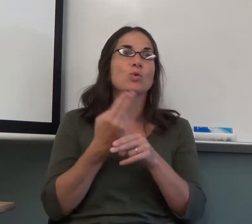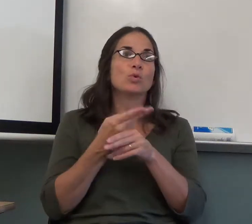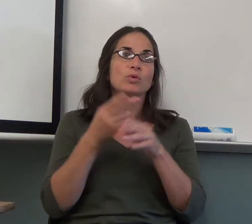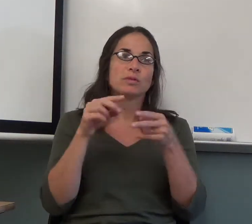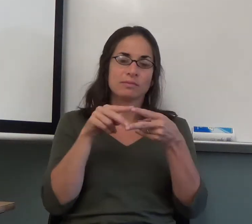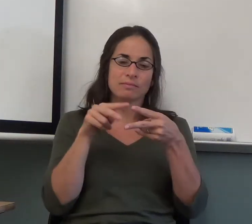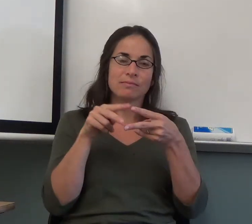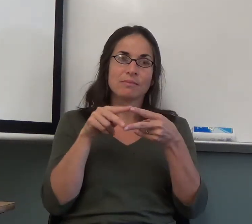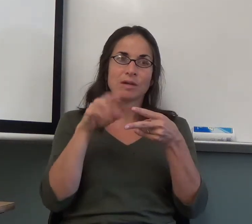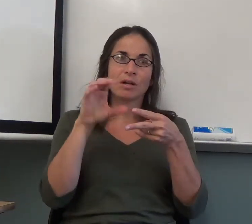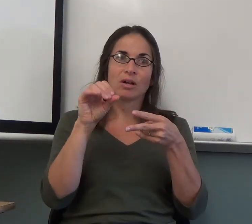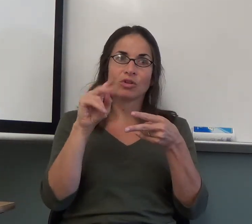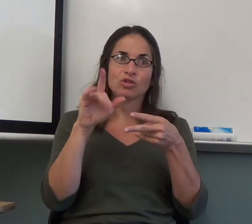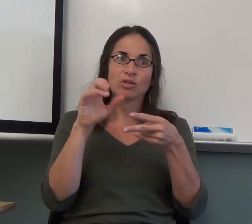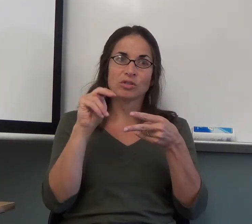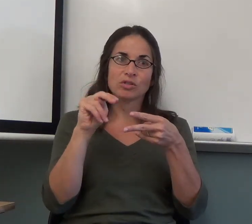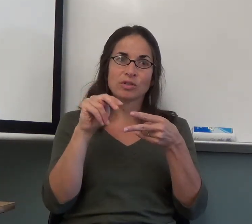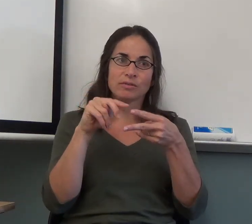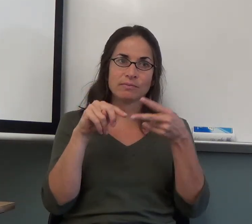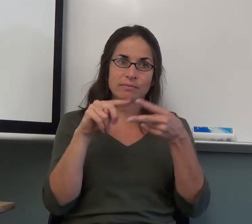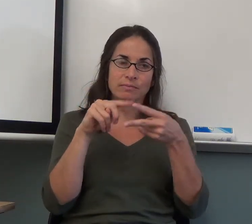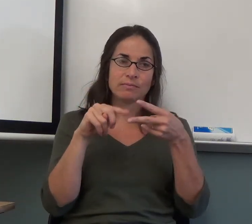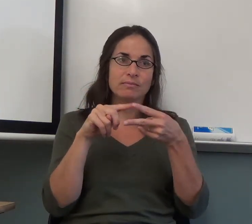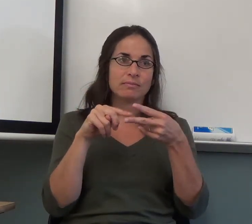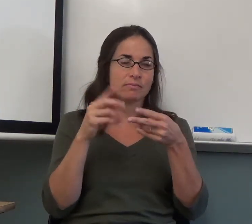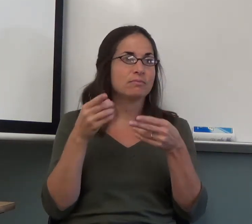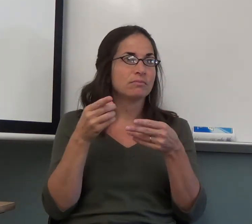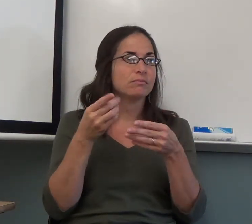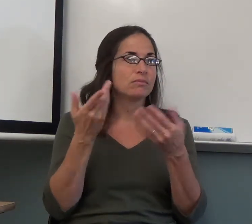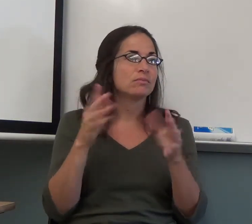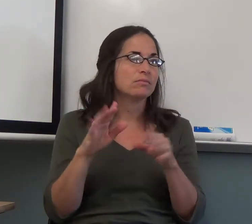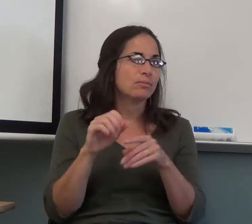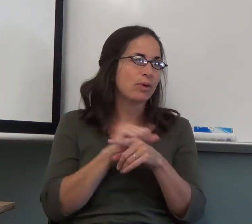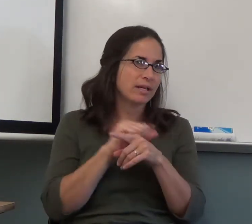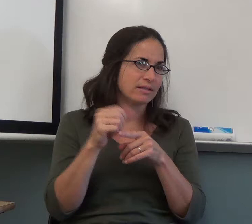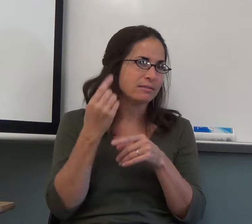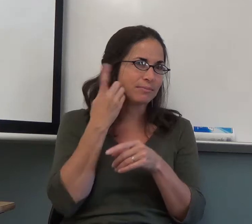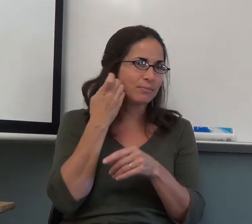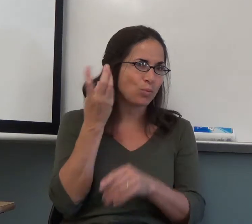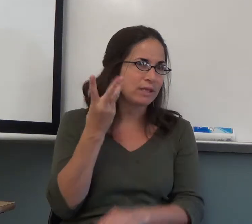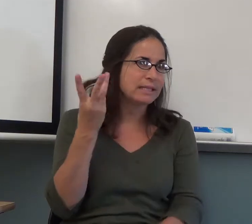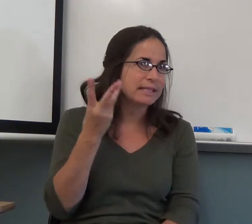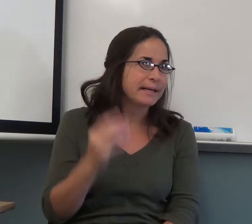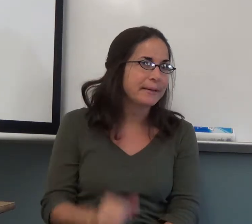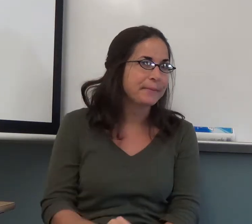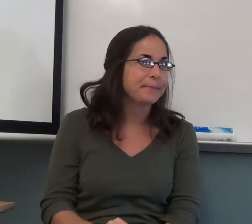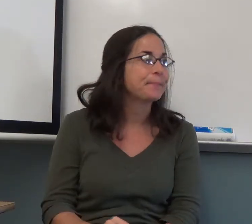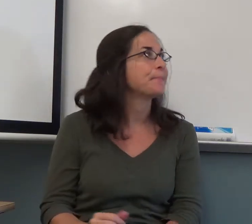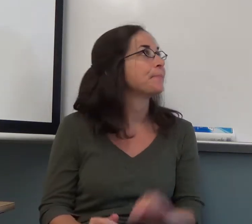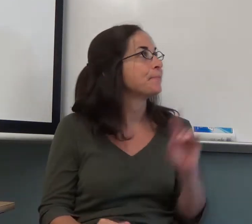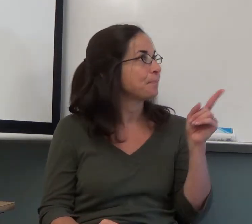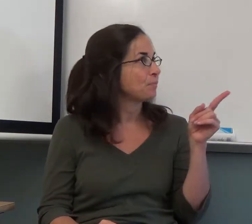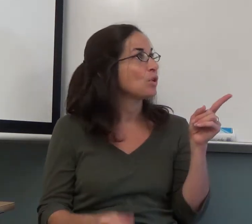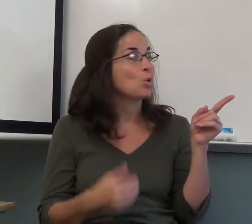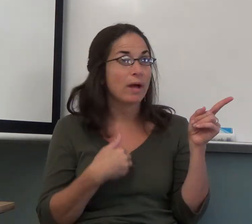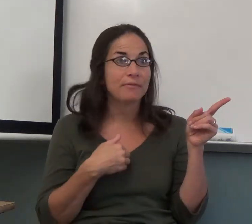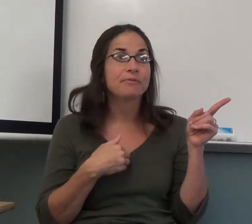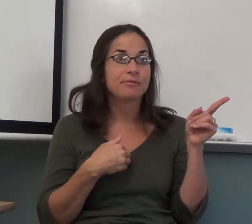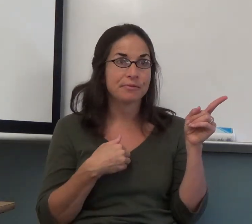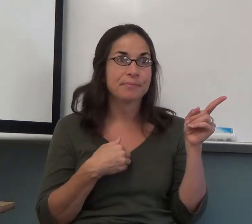All right? So that's what we did on Wednesday last week. You have one of these in front of you. We're going to practice. We're going to go back in